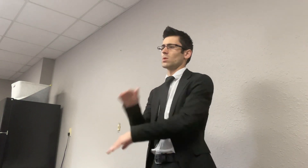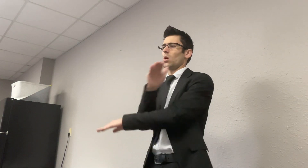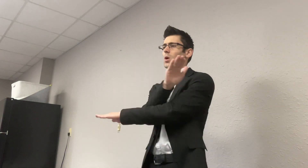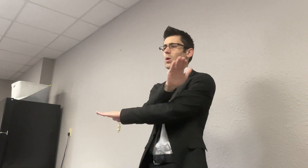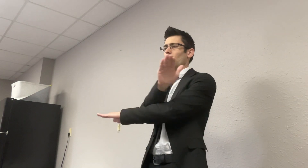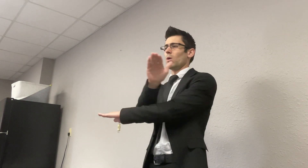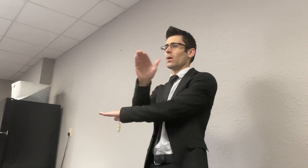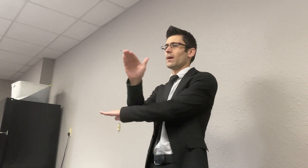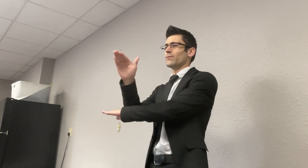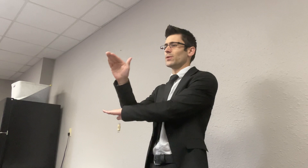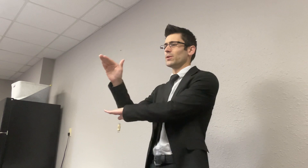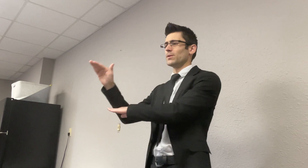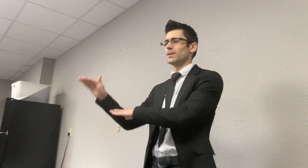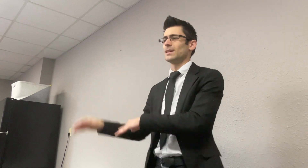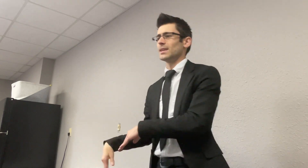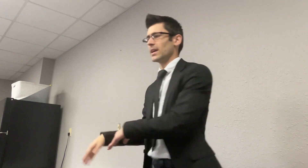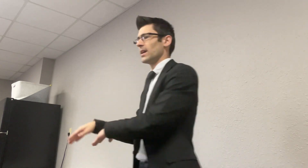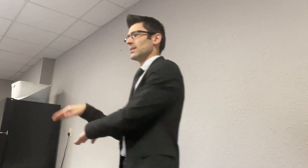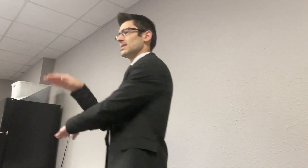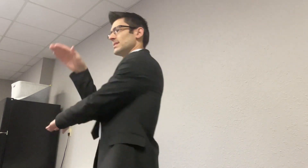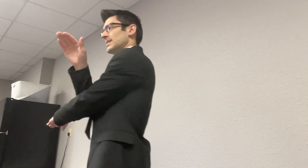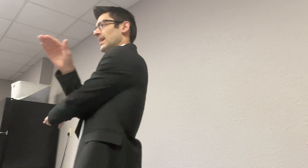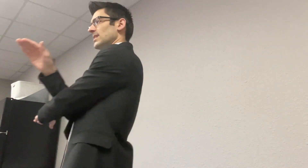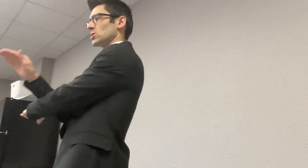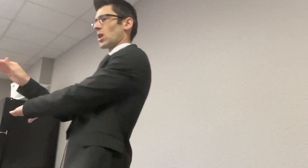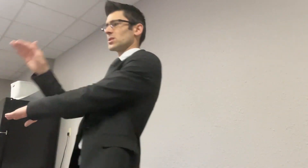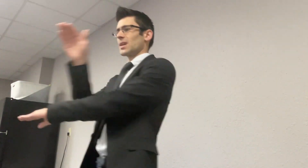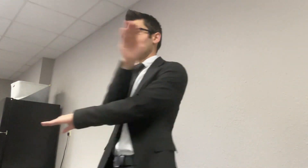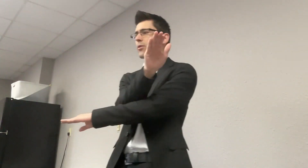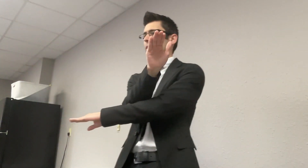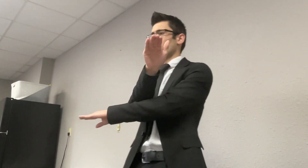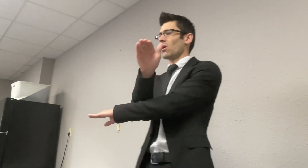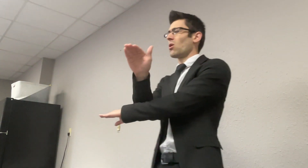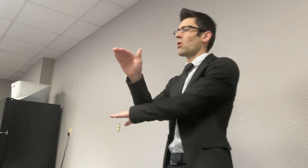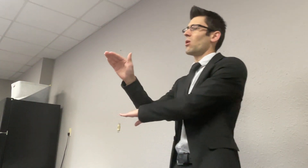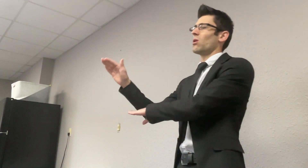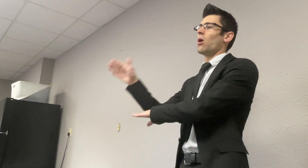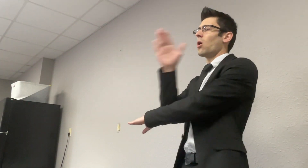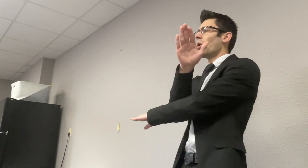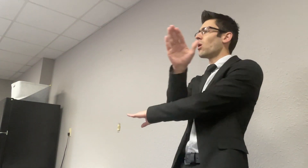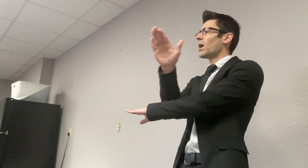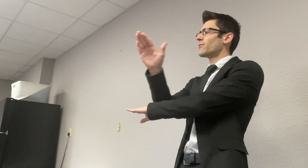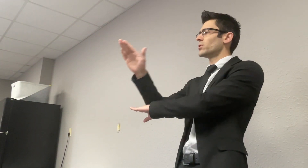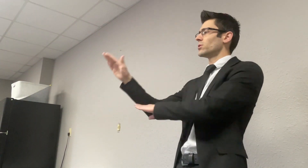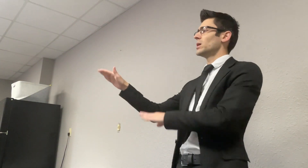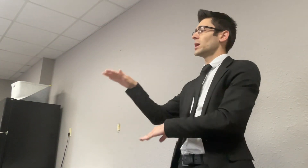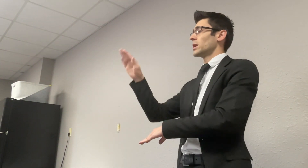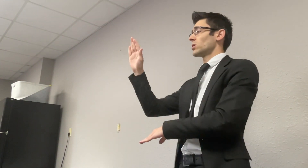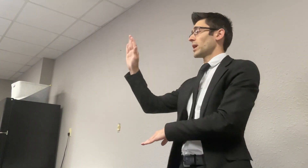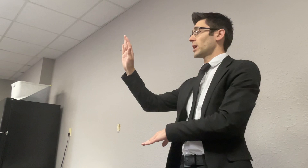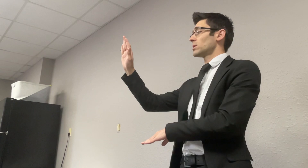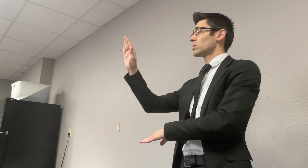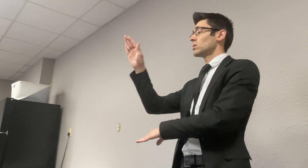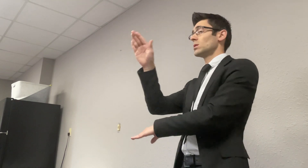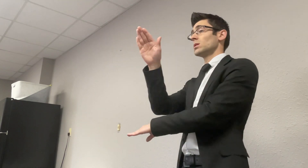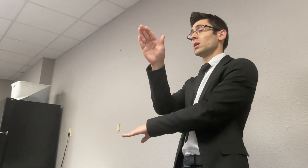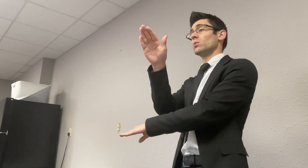Okay. All afternoon. Yeah. Yeah. It Okay. starts kind of over here all afternoon. And your hand, it will